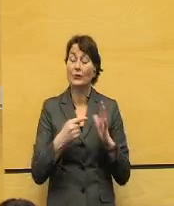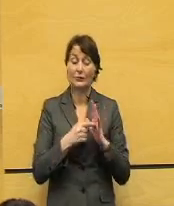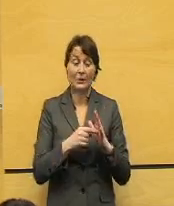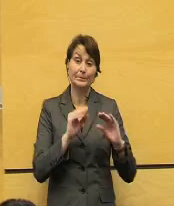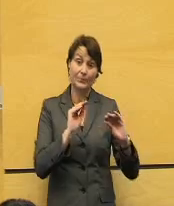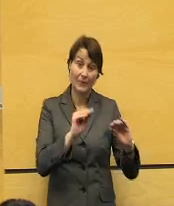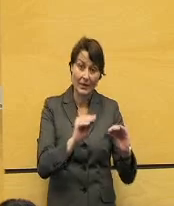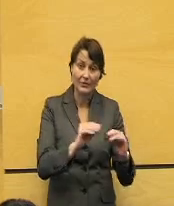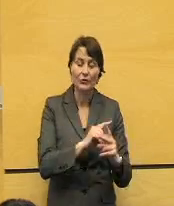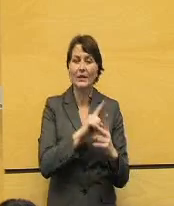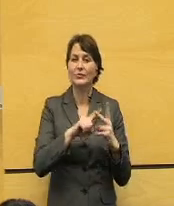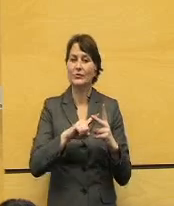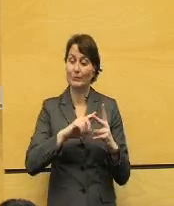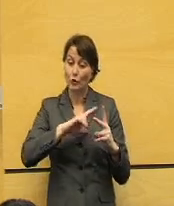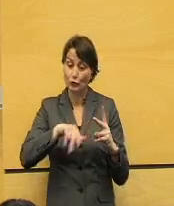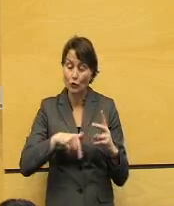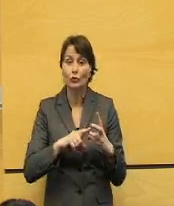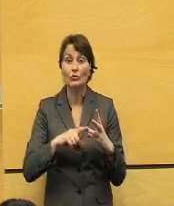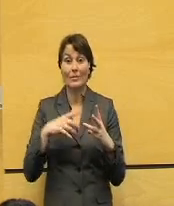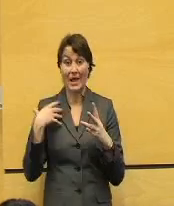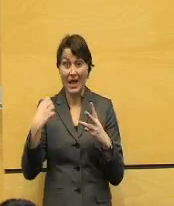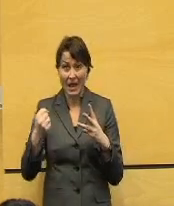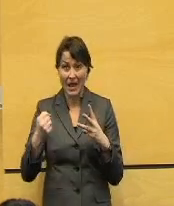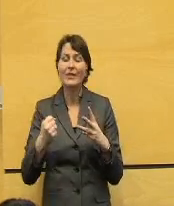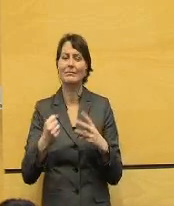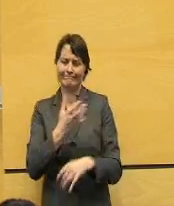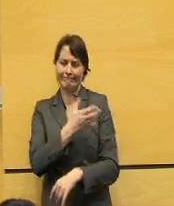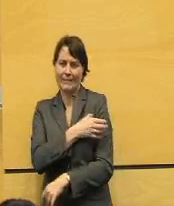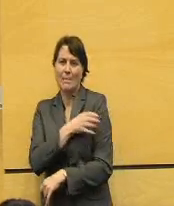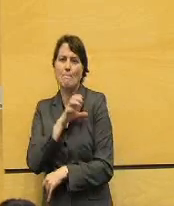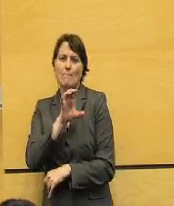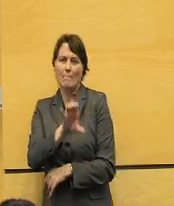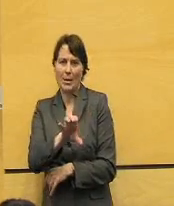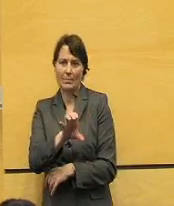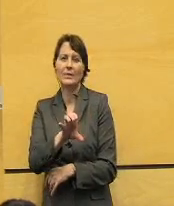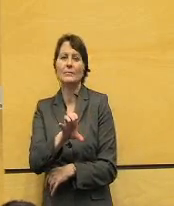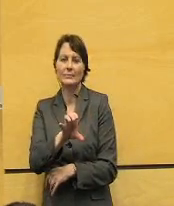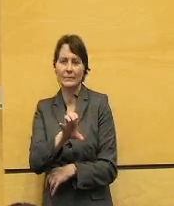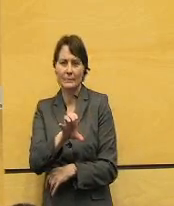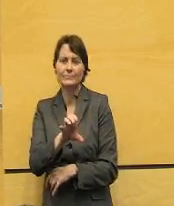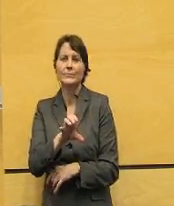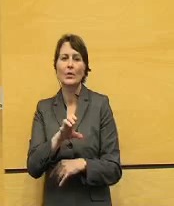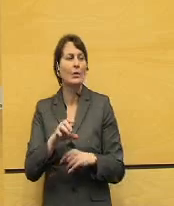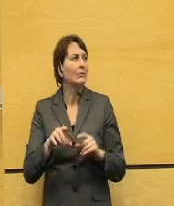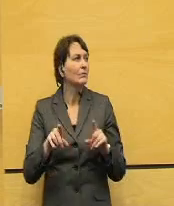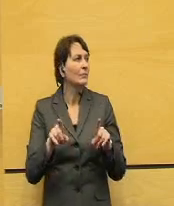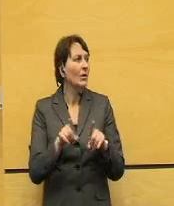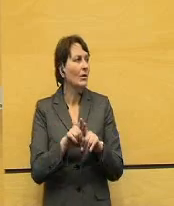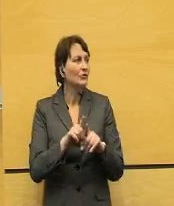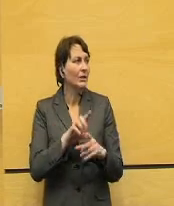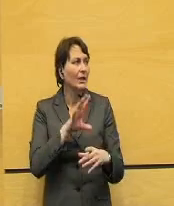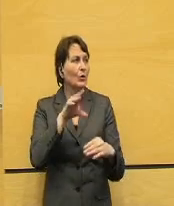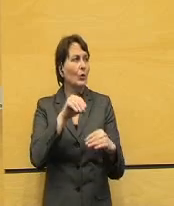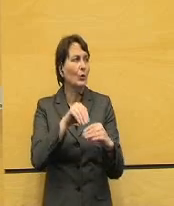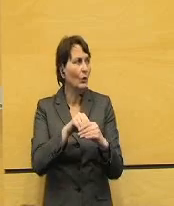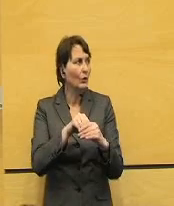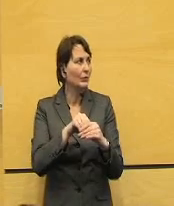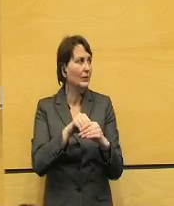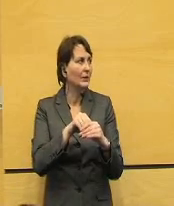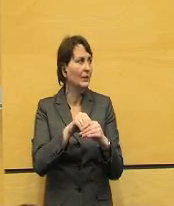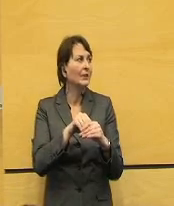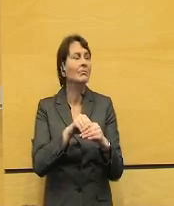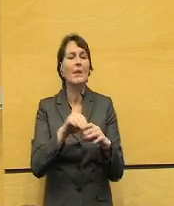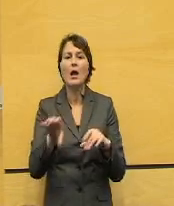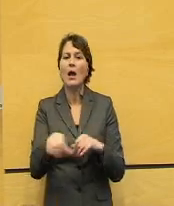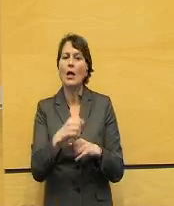education, social, health, and empowerment, including other support systems. The second one is